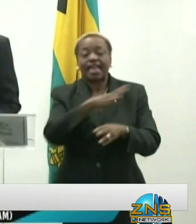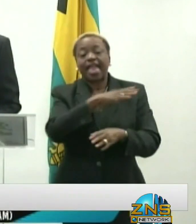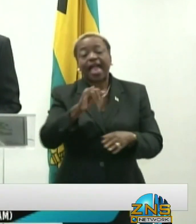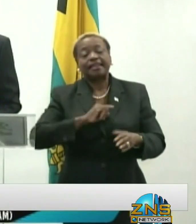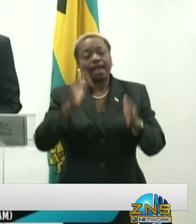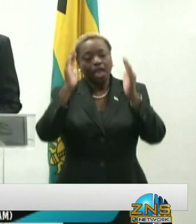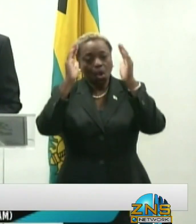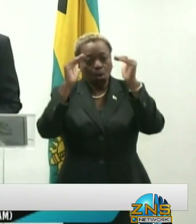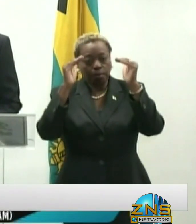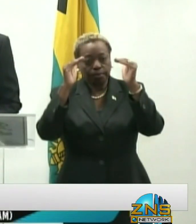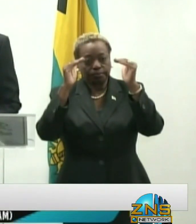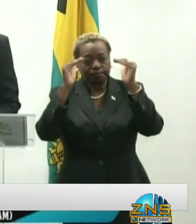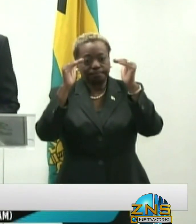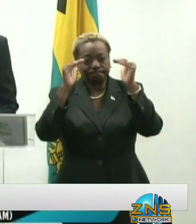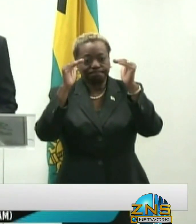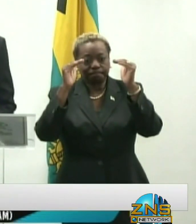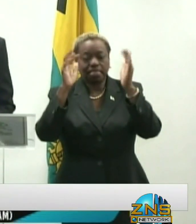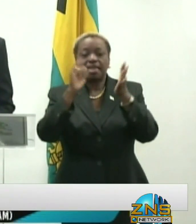I hope